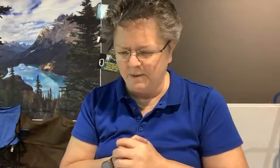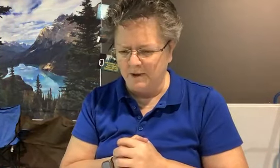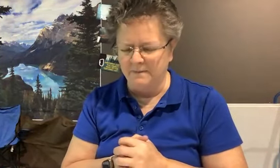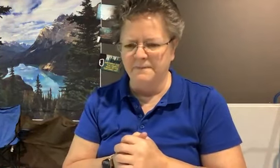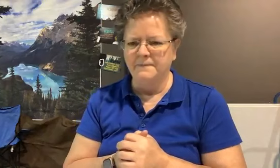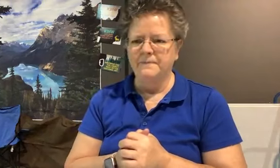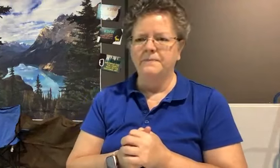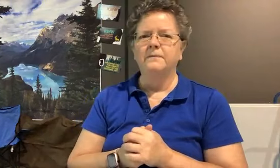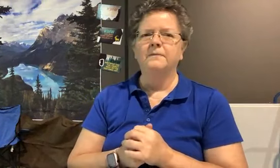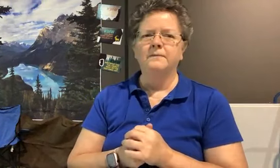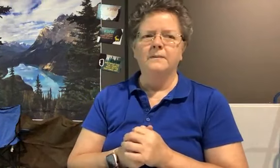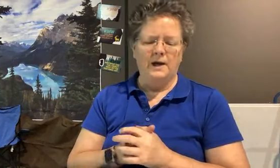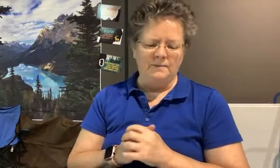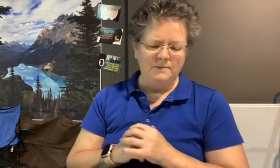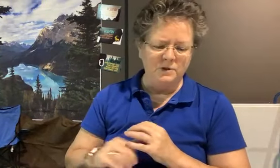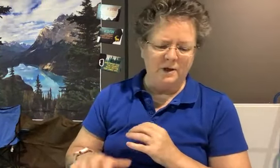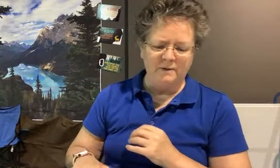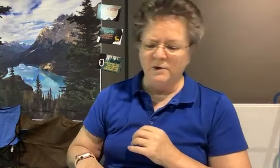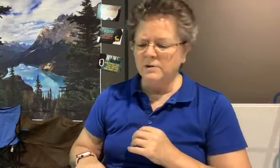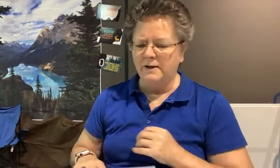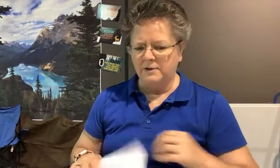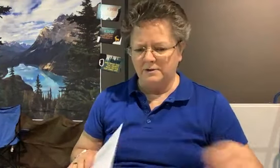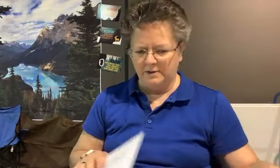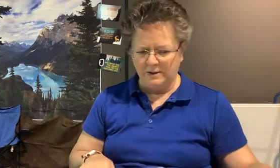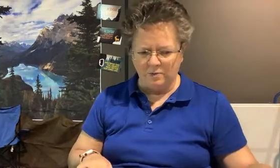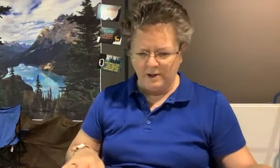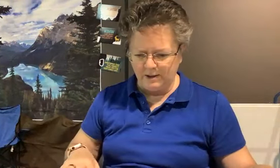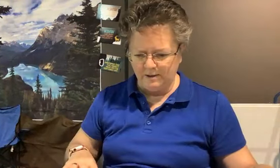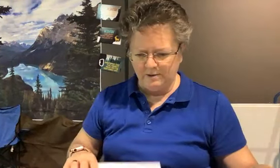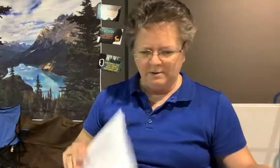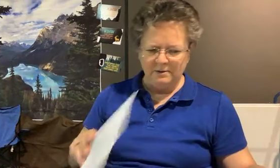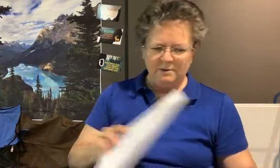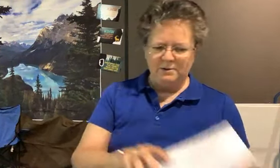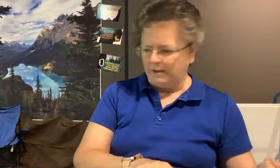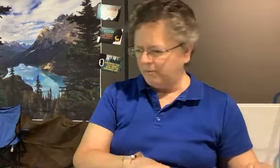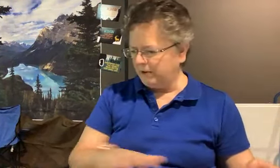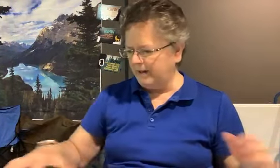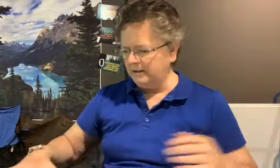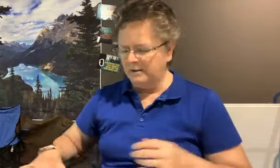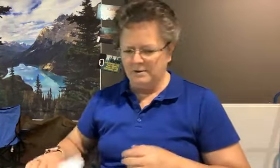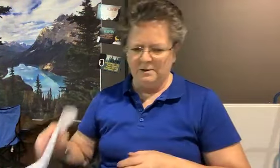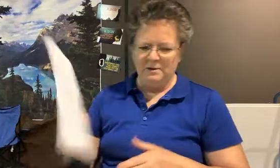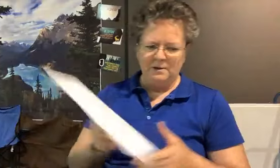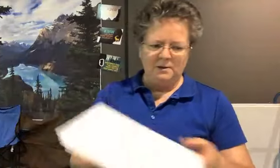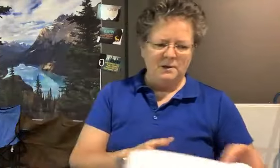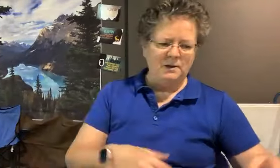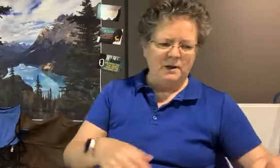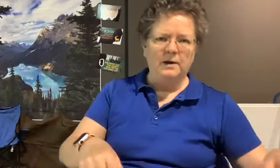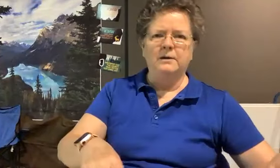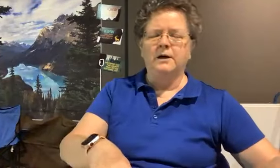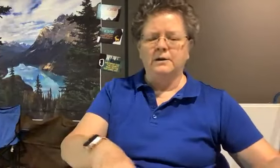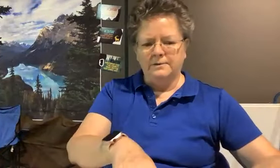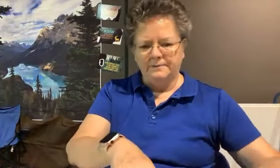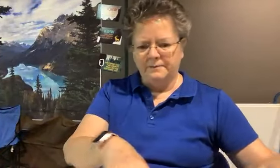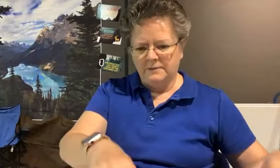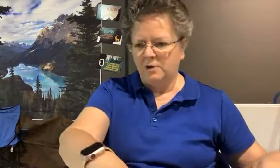Amen. Okay, starting in verse 7 next week, same place, and hope